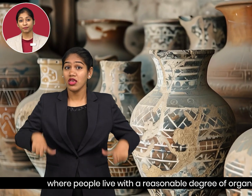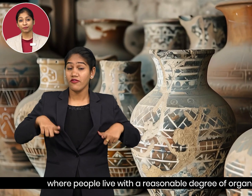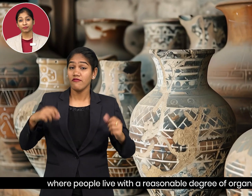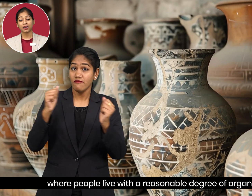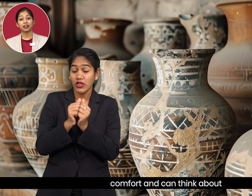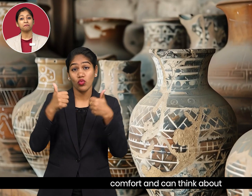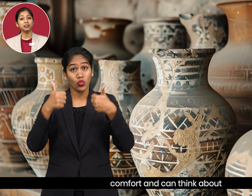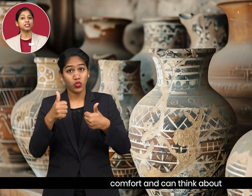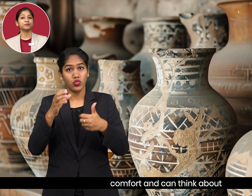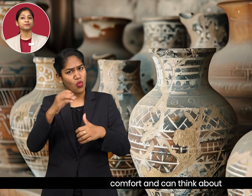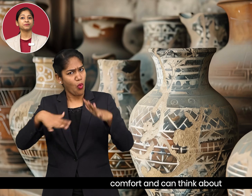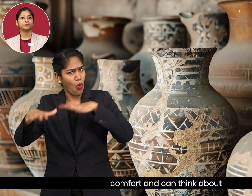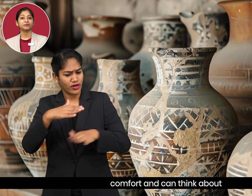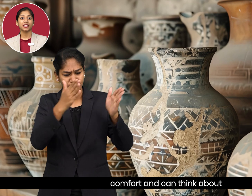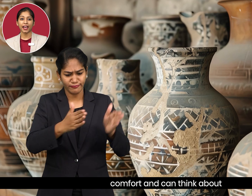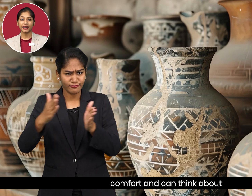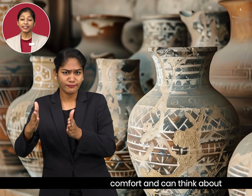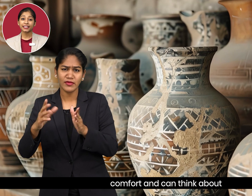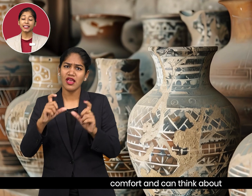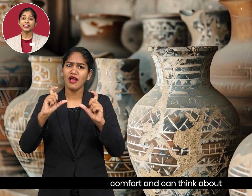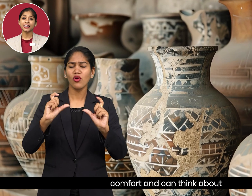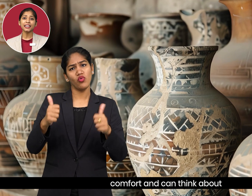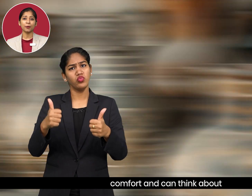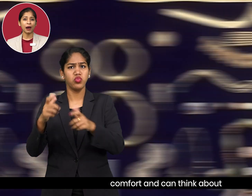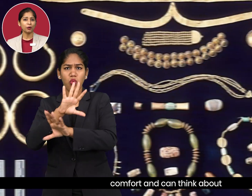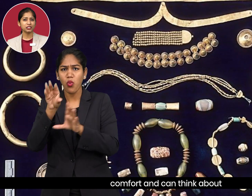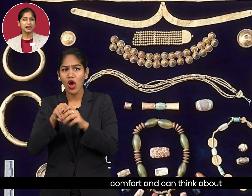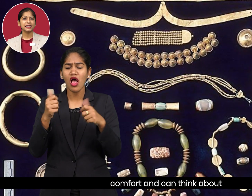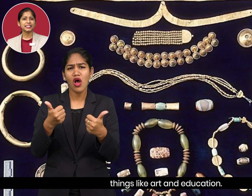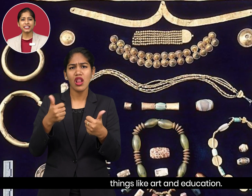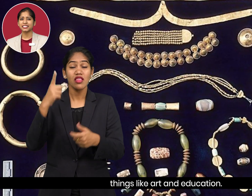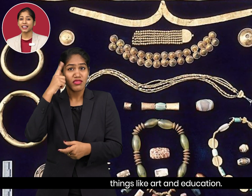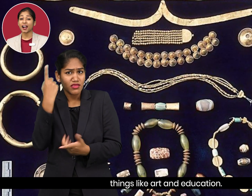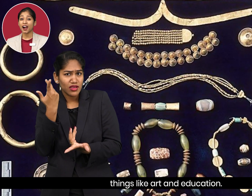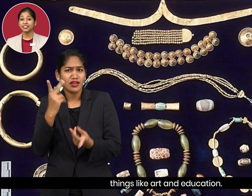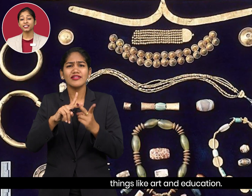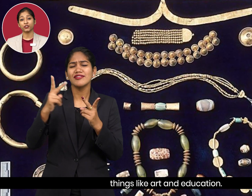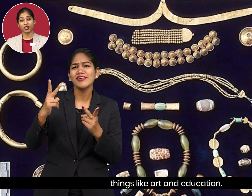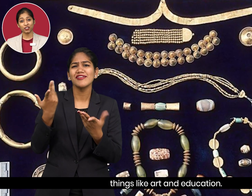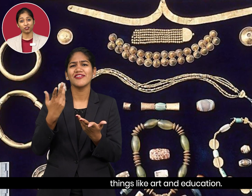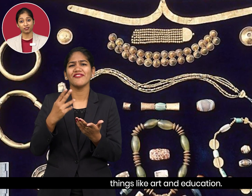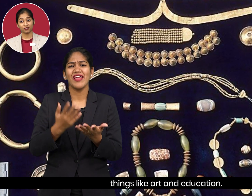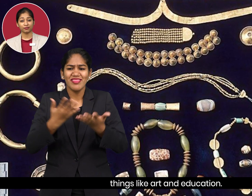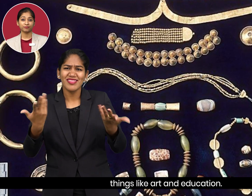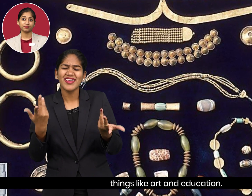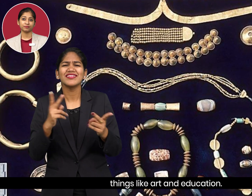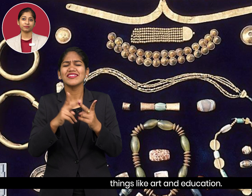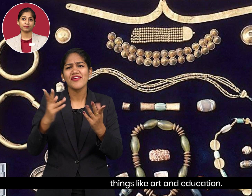organization, comfort, and can think about things like art and